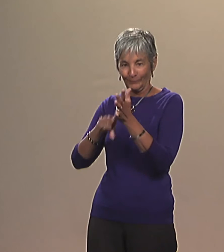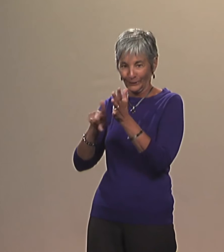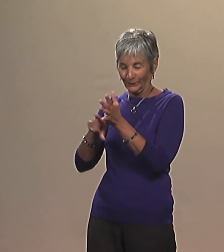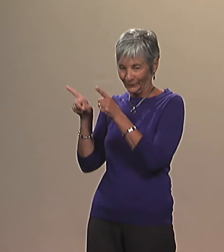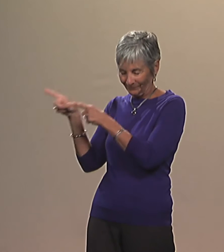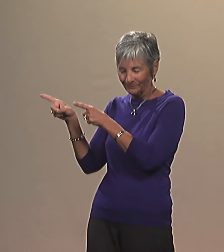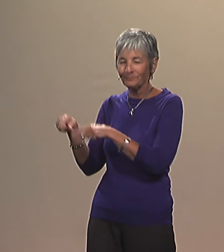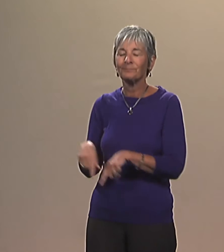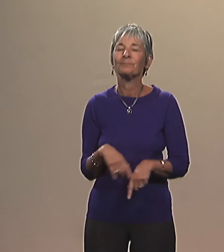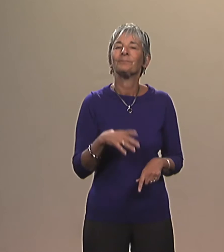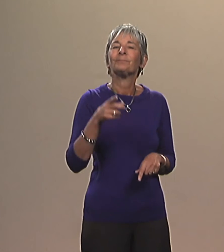This is interesting research.